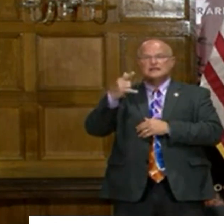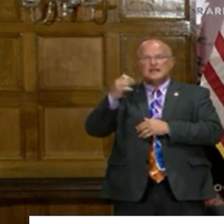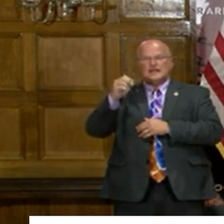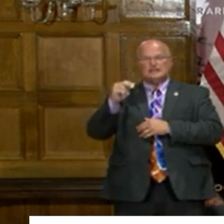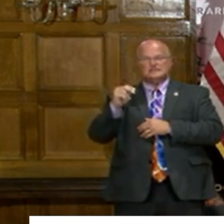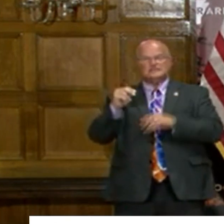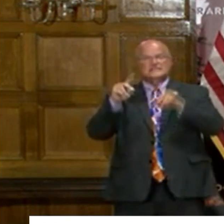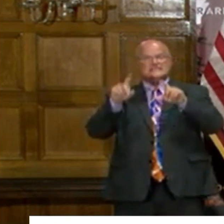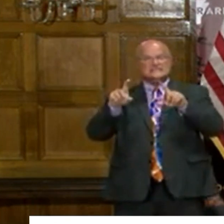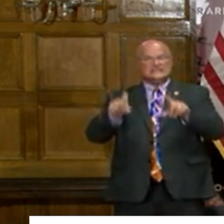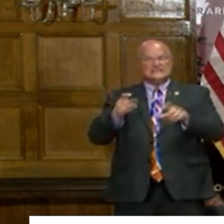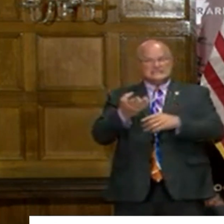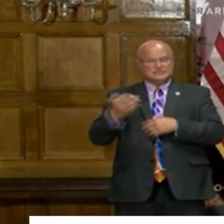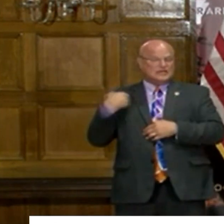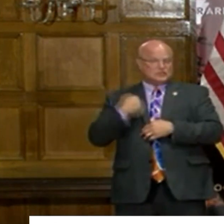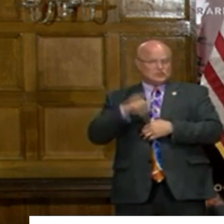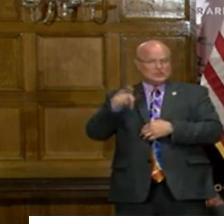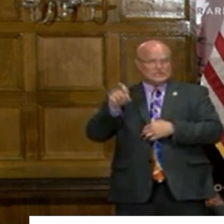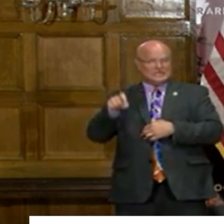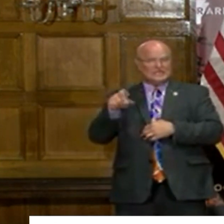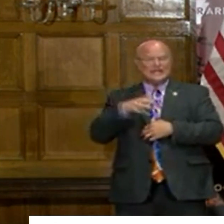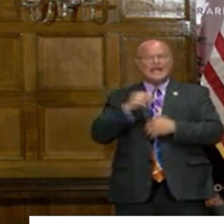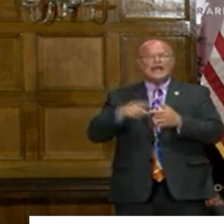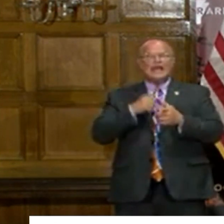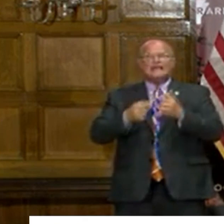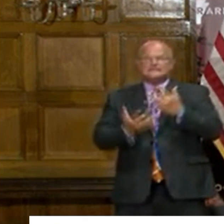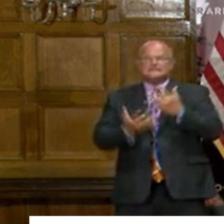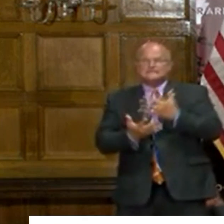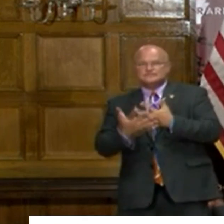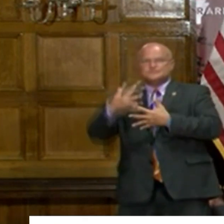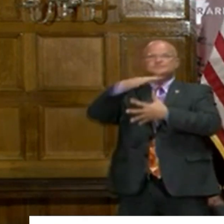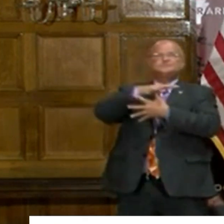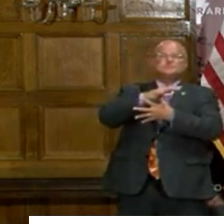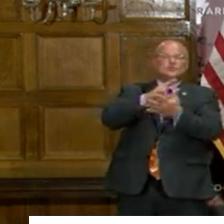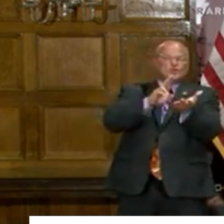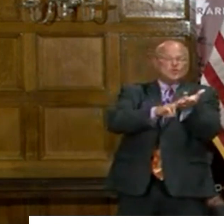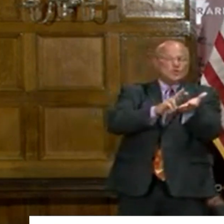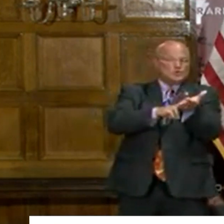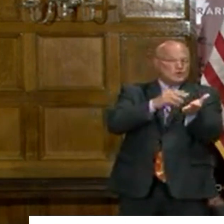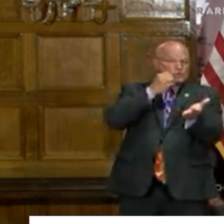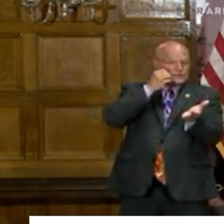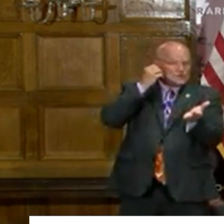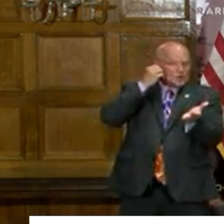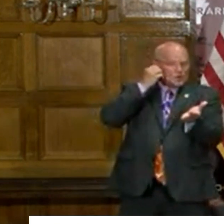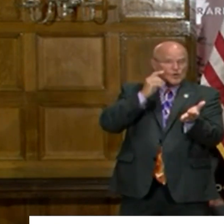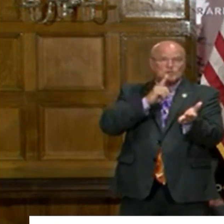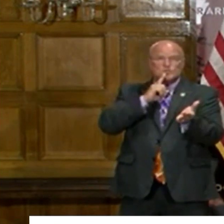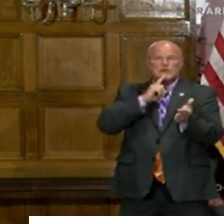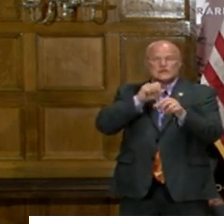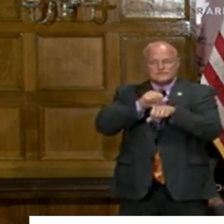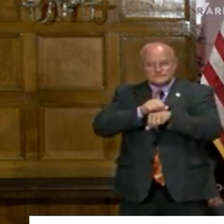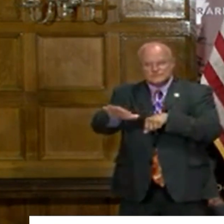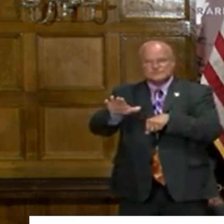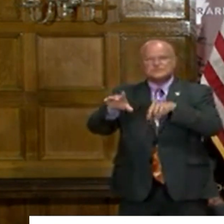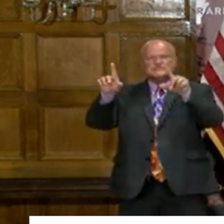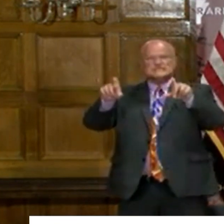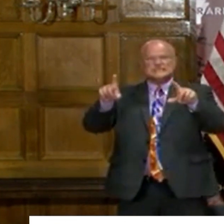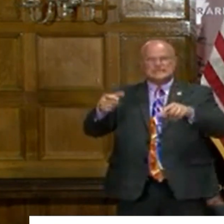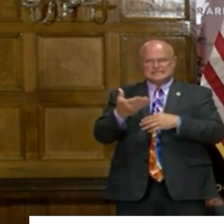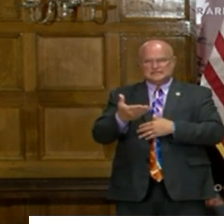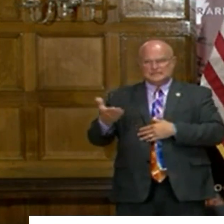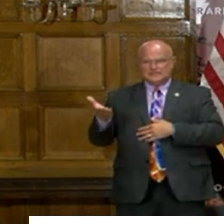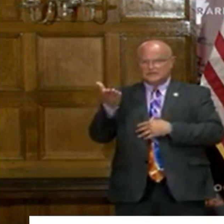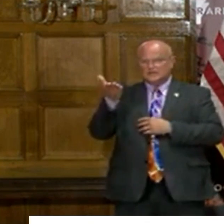that we were relying upon, and that they're going to put the priority on the nursing homes and to make sure that they have the testing